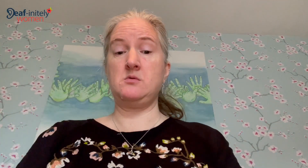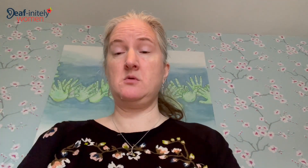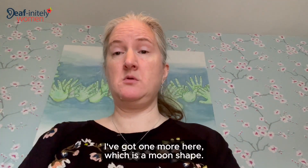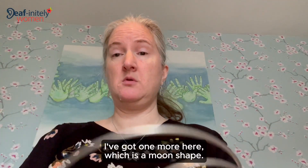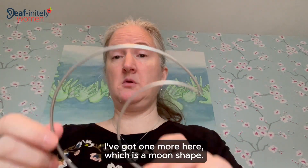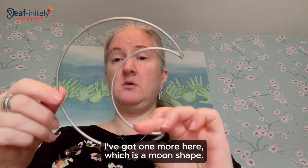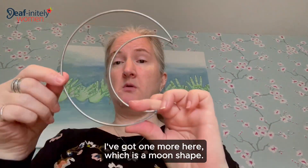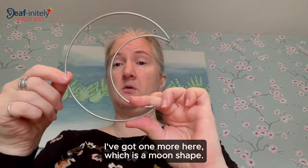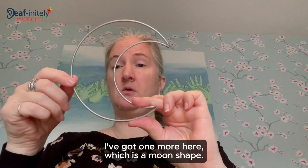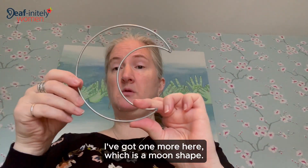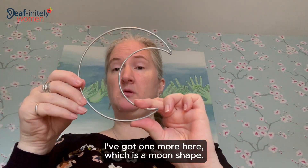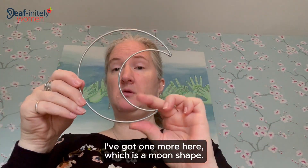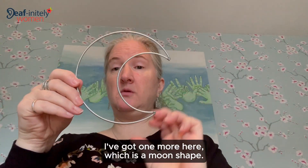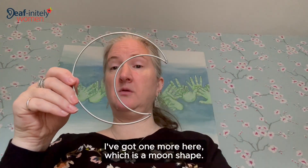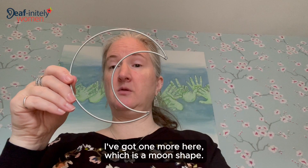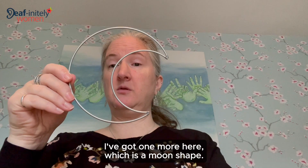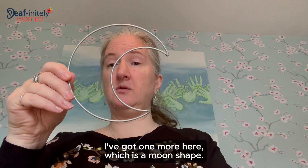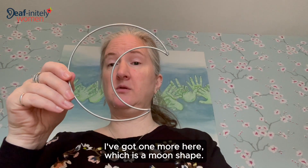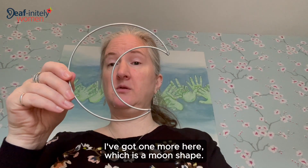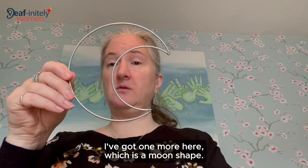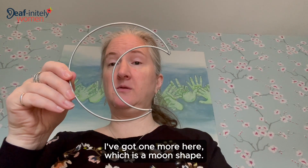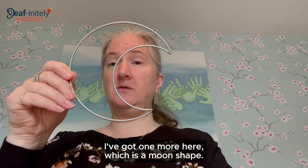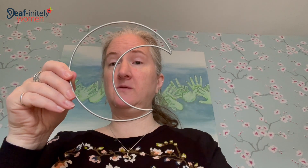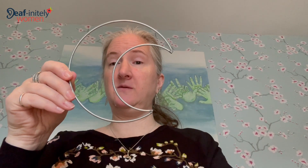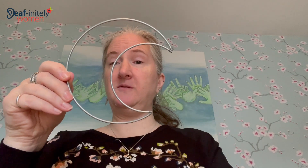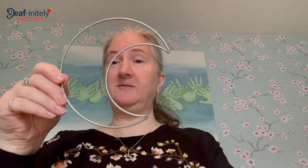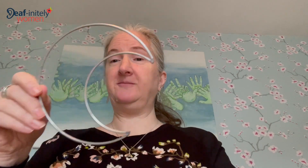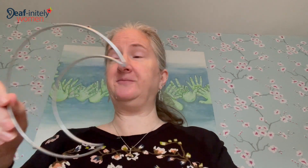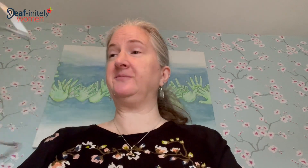I've got one more here, which is a moon shape.